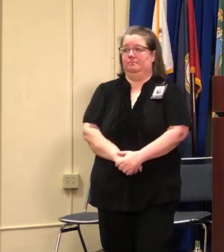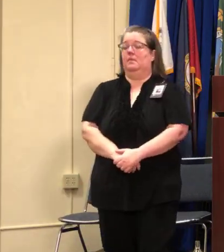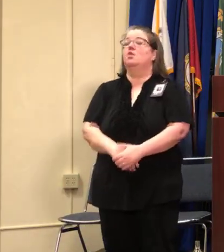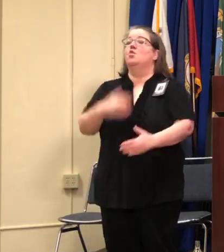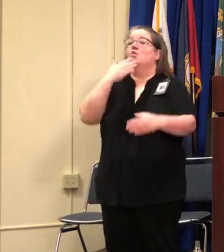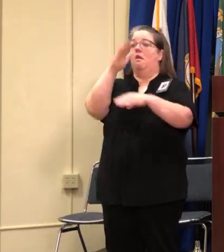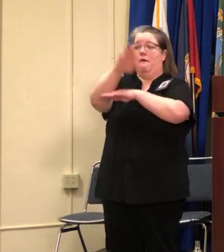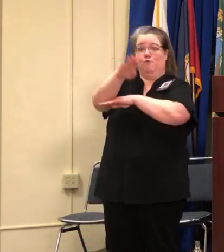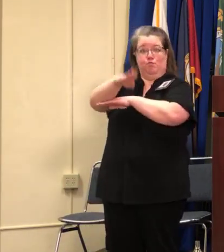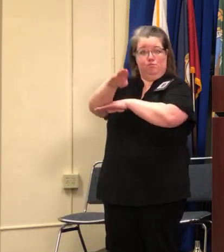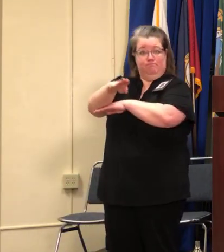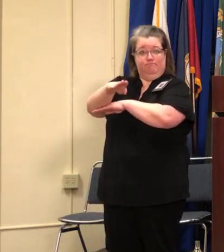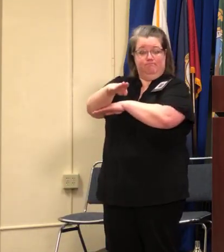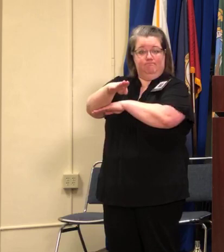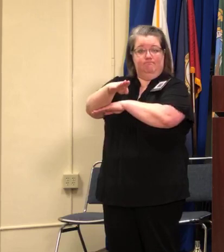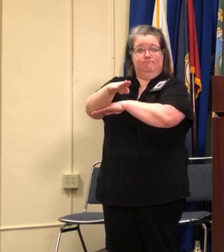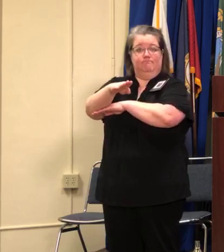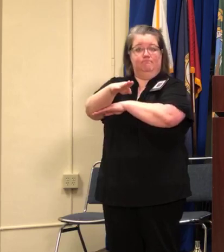Good afternoon.